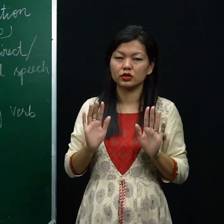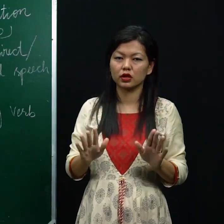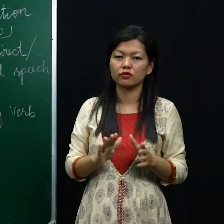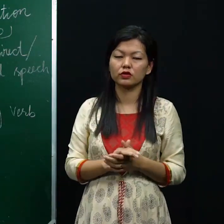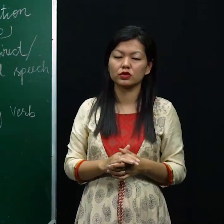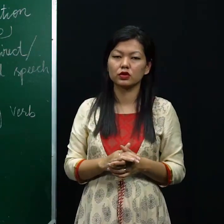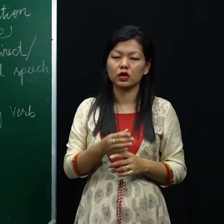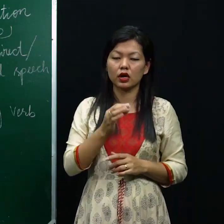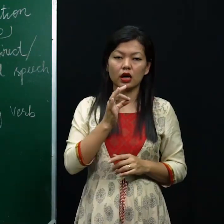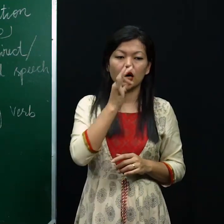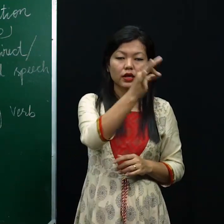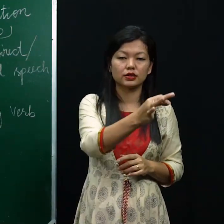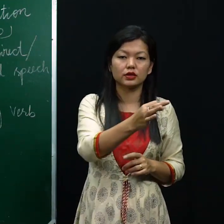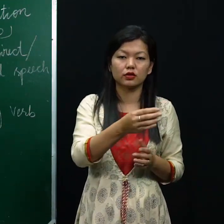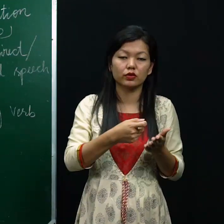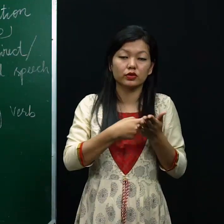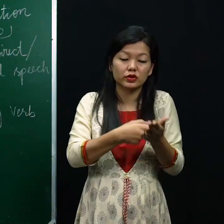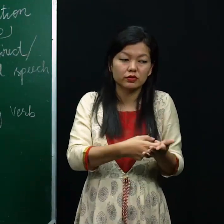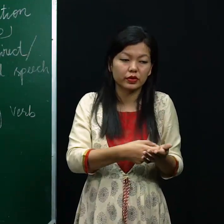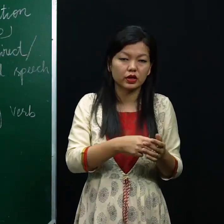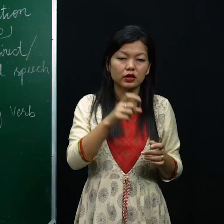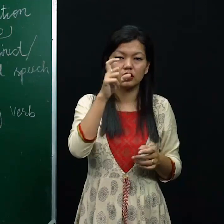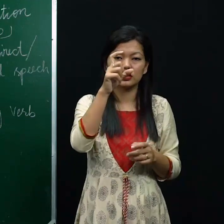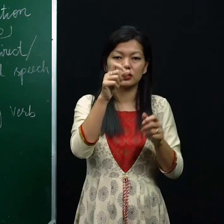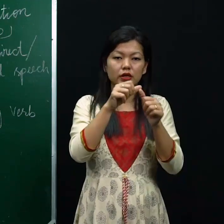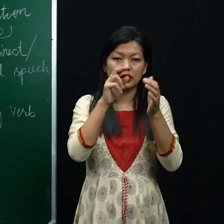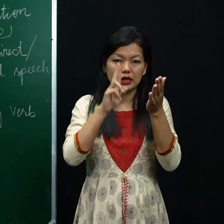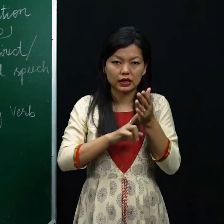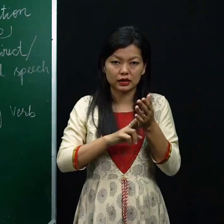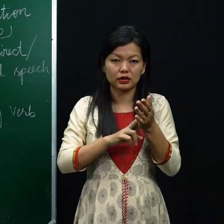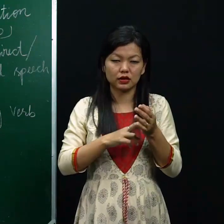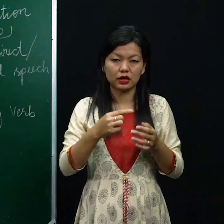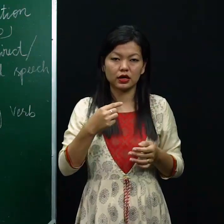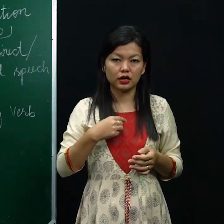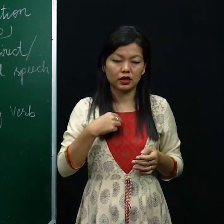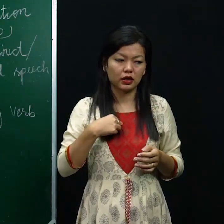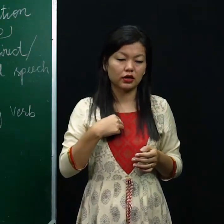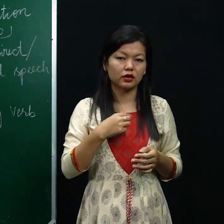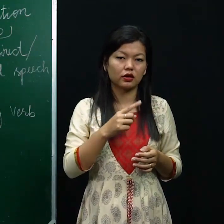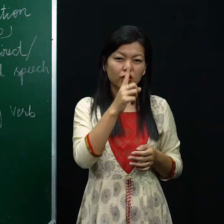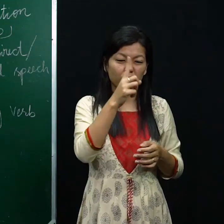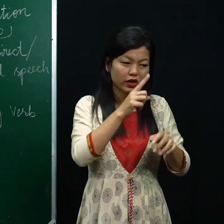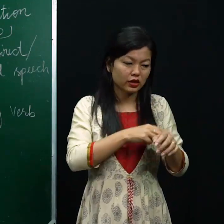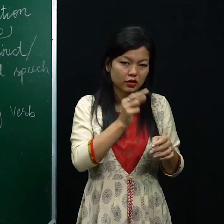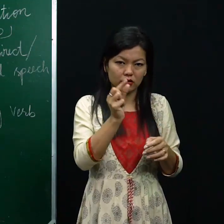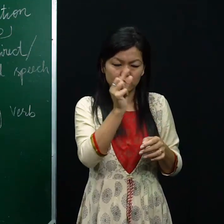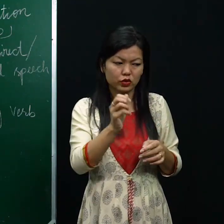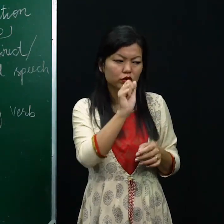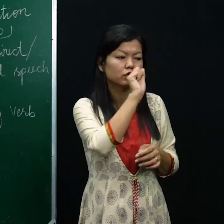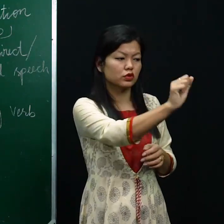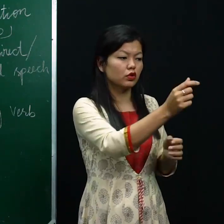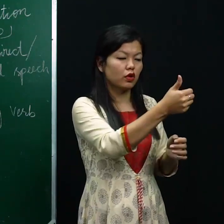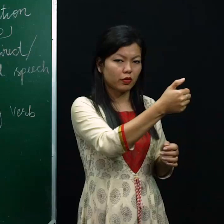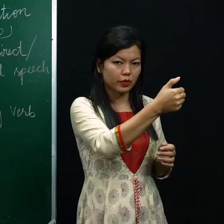the indirect speech, she asked me if she could borrow my pen. That is the thing that